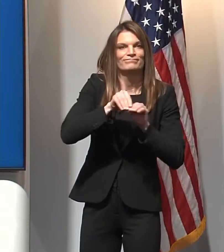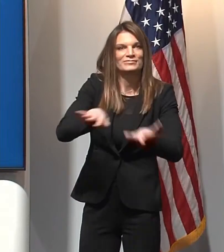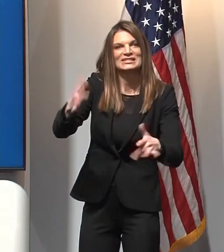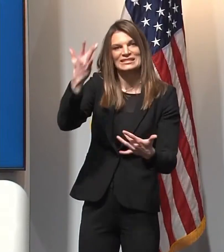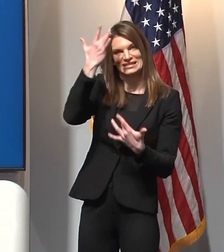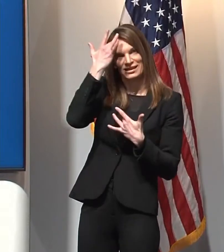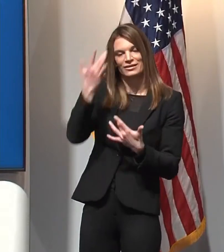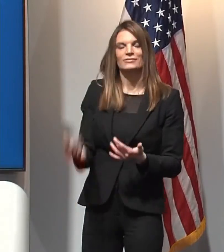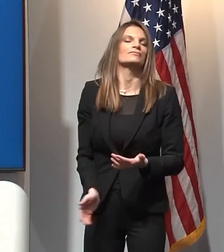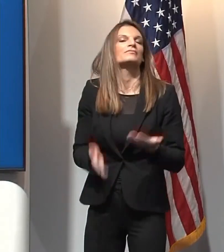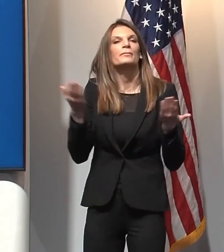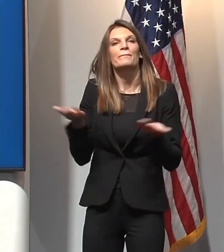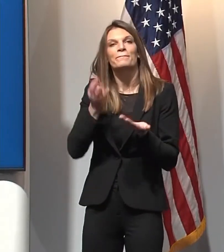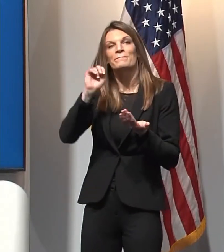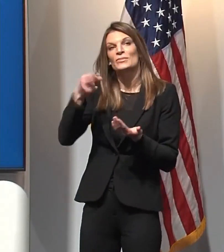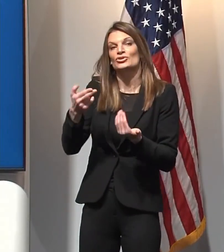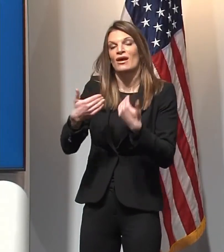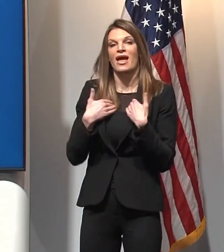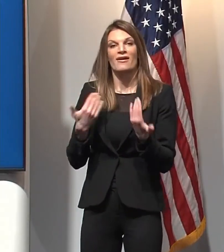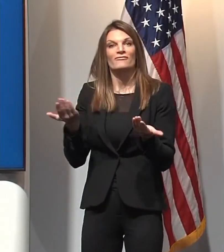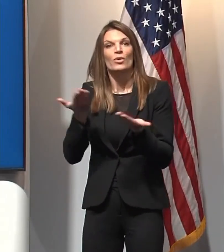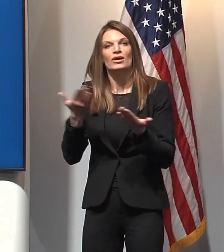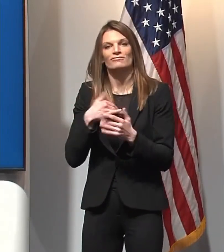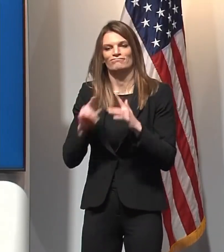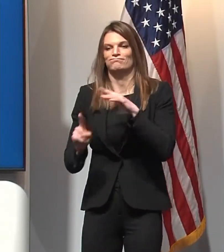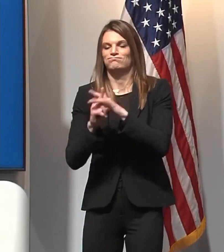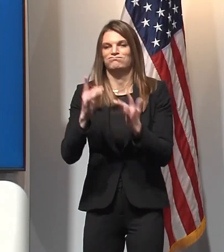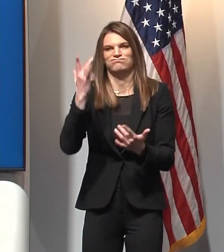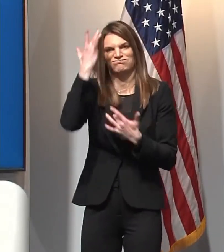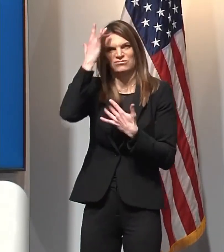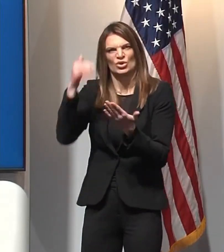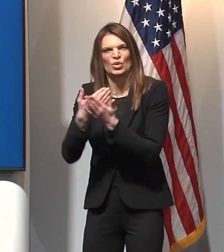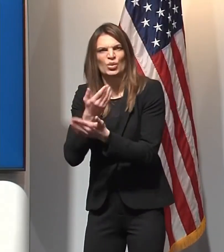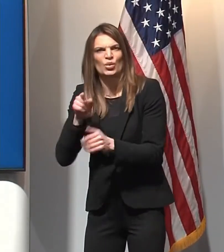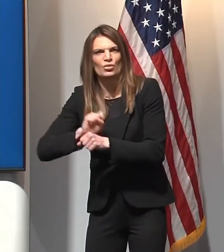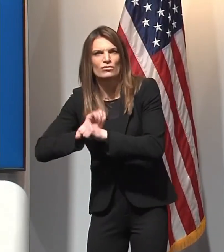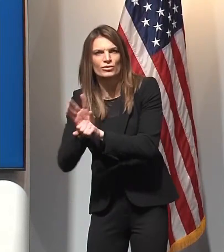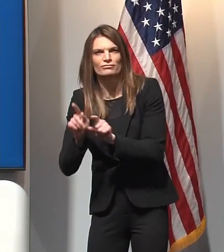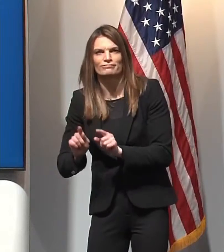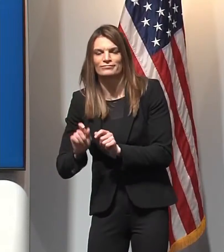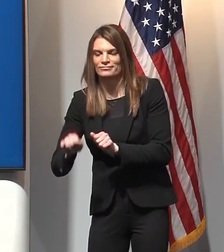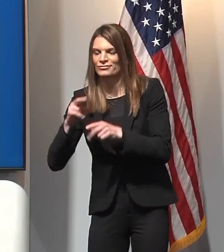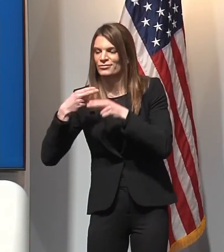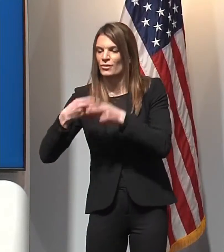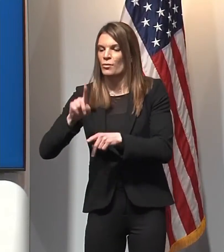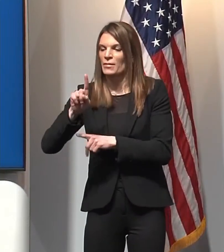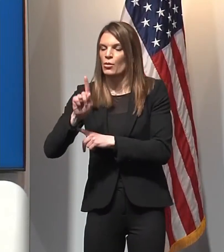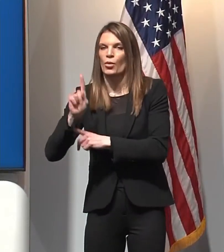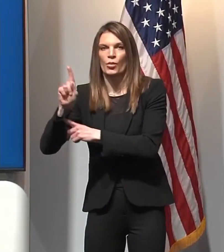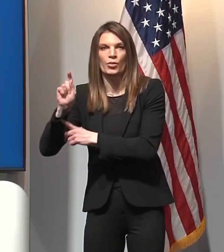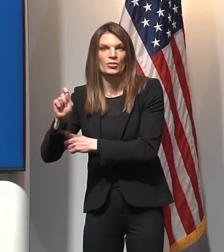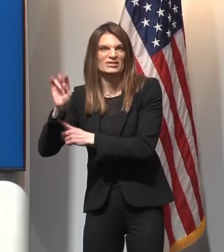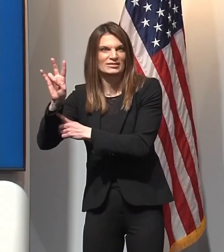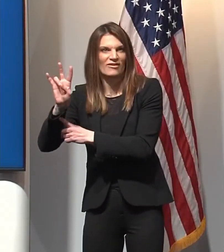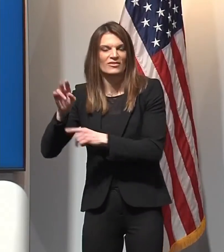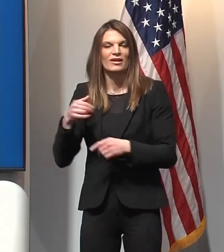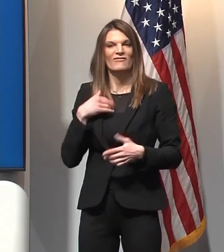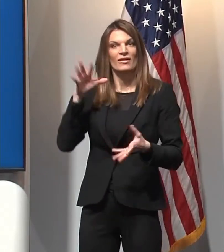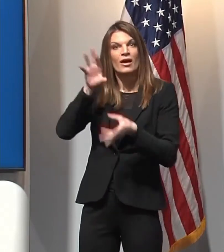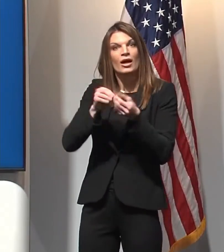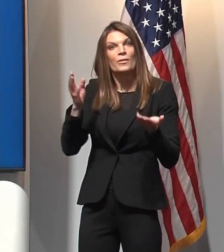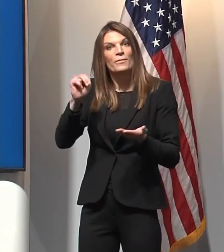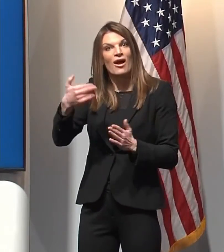variant, the second most confirmed cases of any state behind Florida. We also have 2 cases of the South